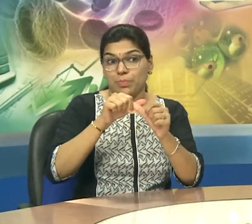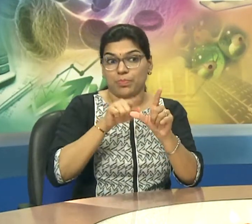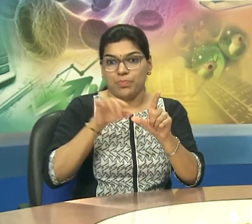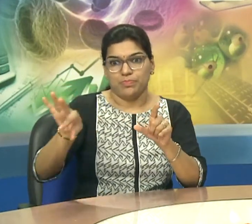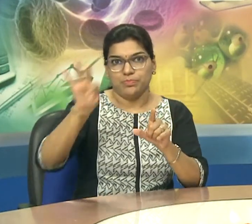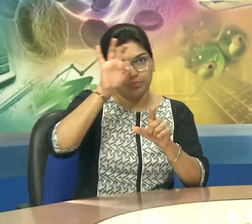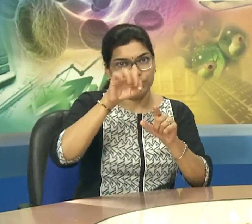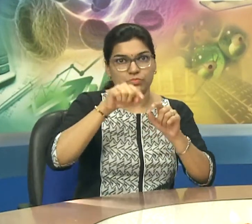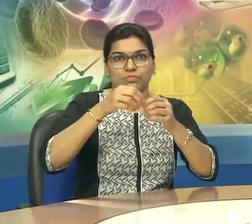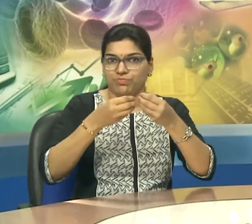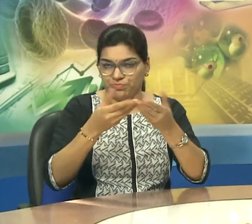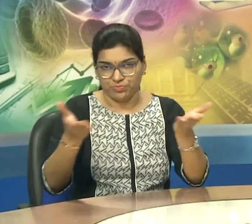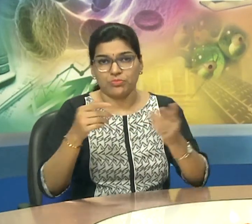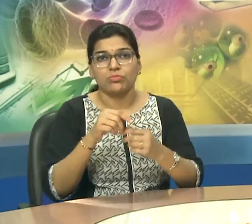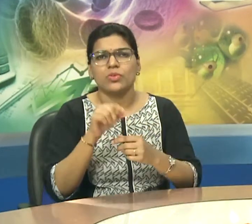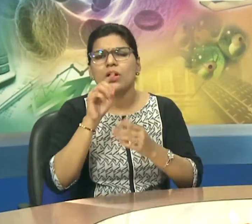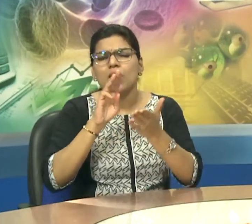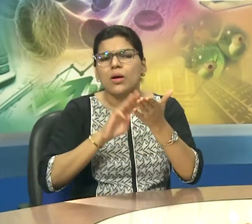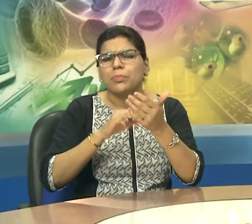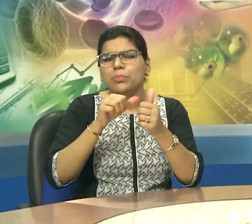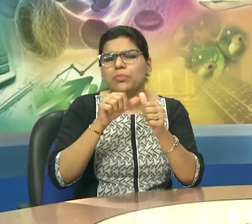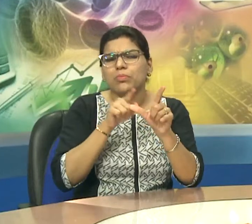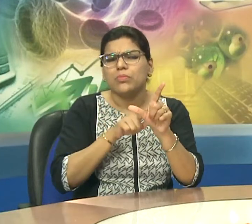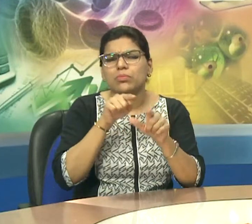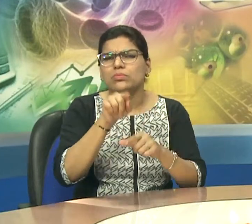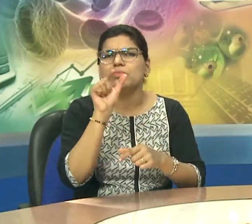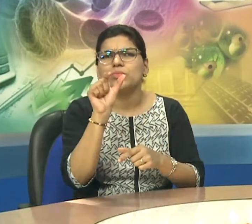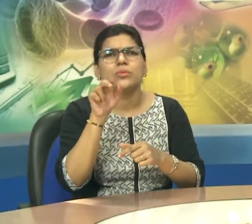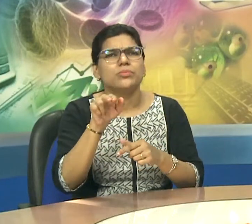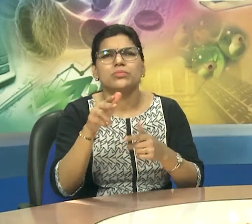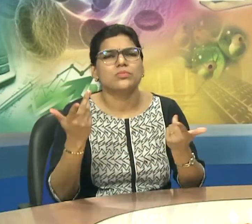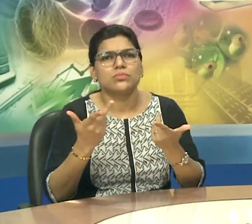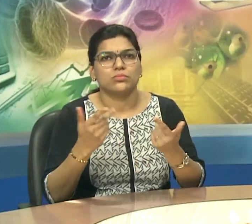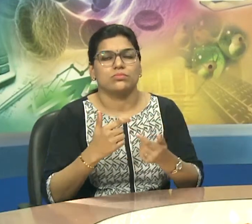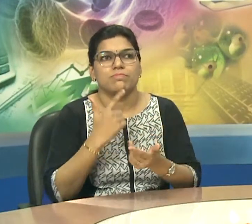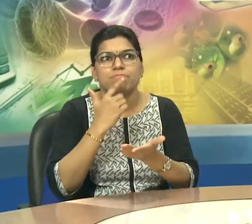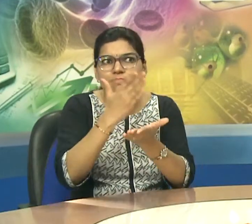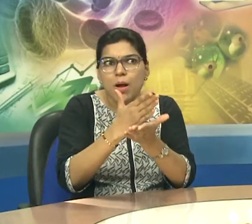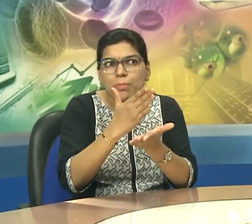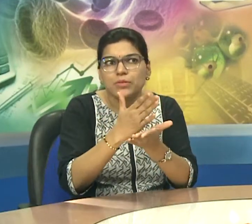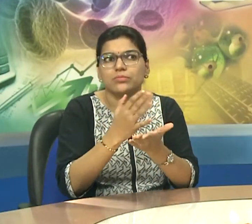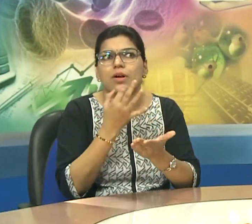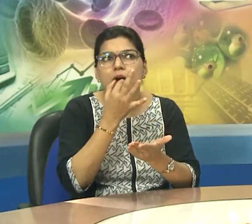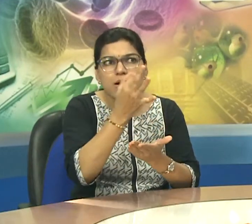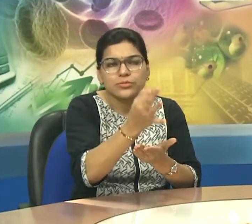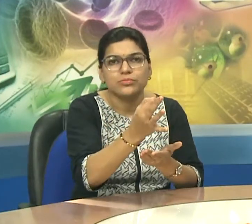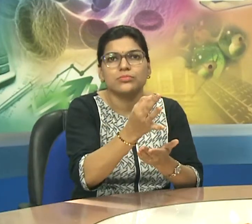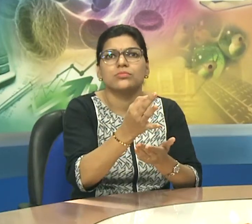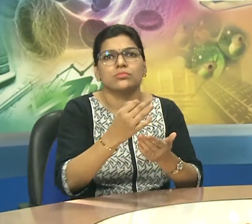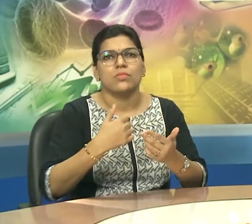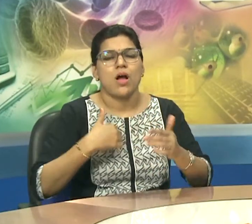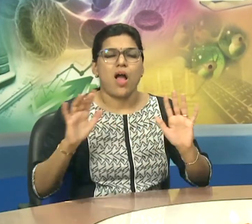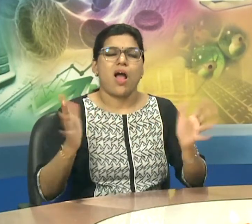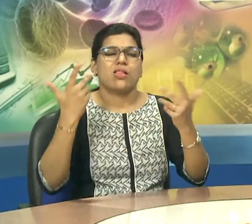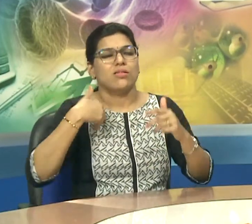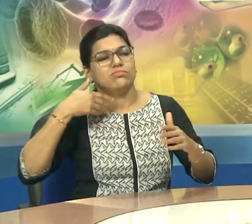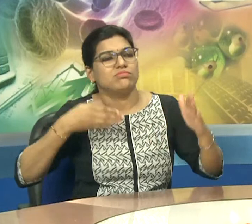be doing few selected ones only. In this, we are using